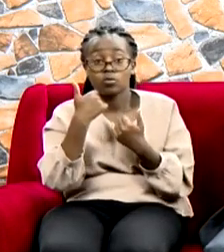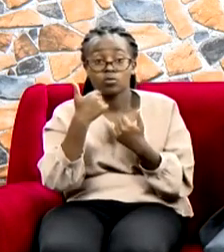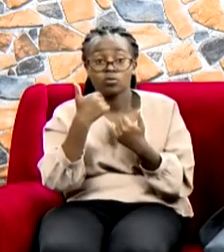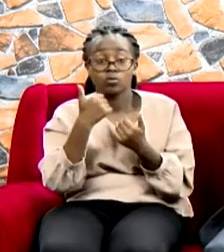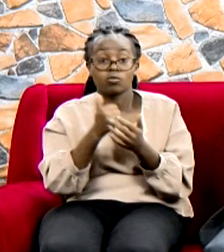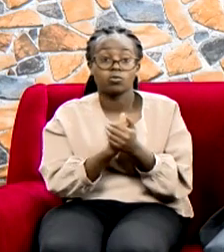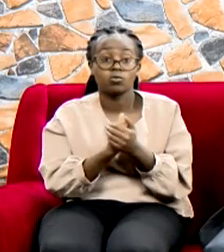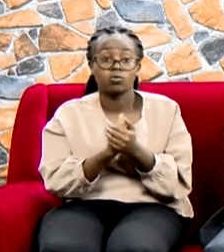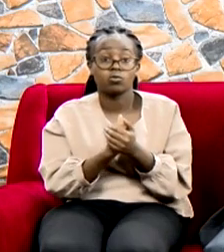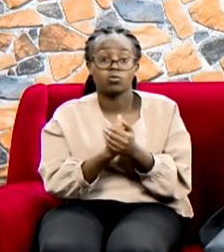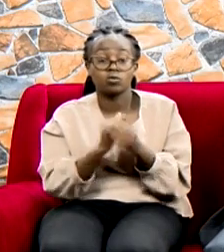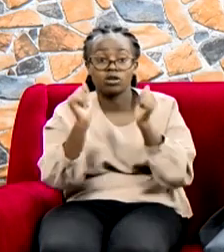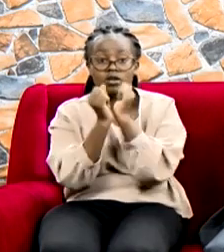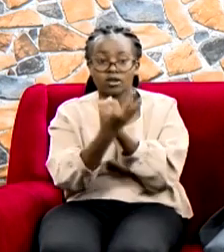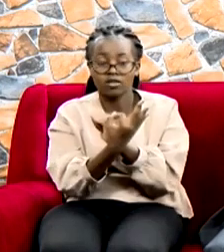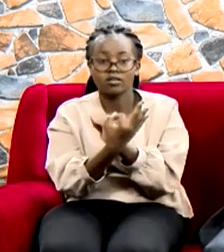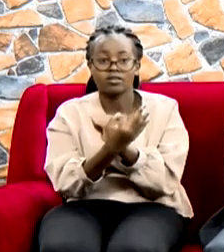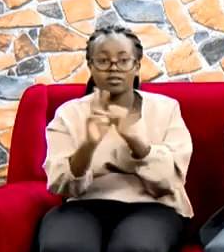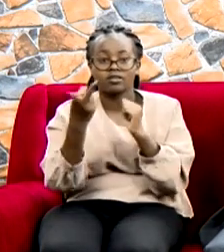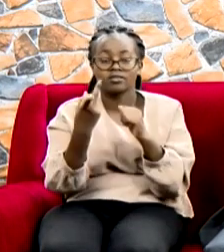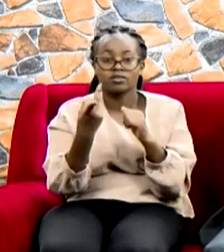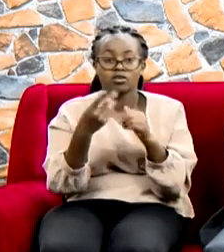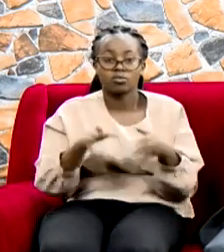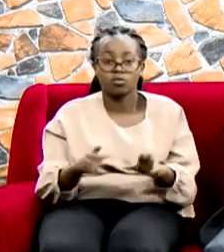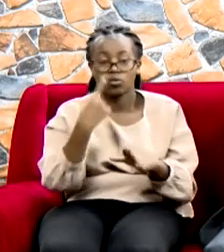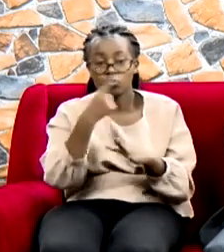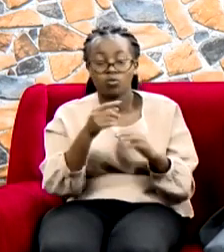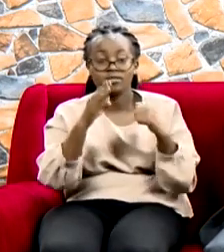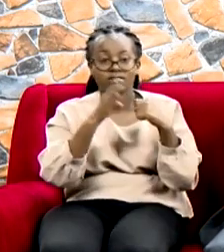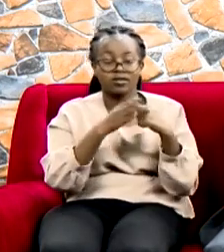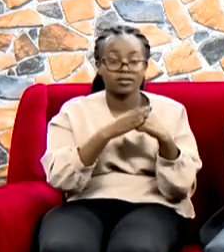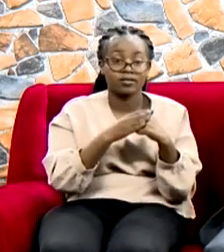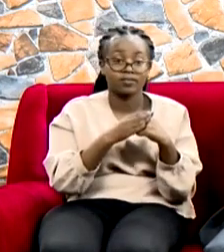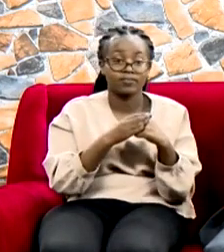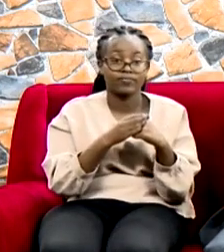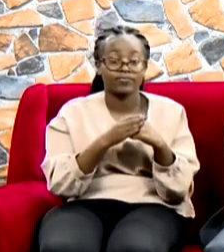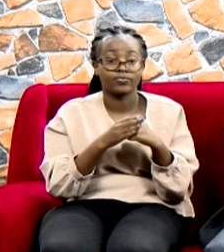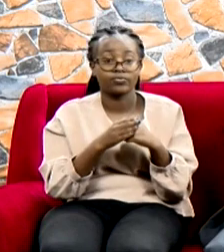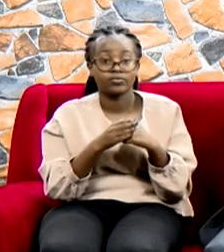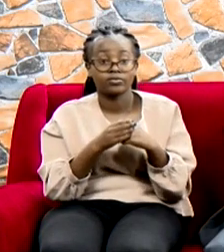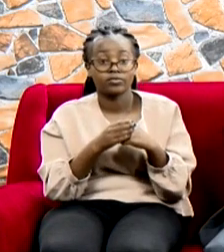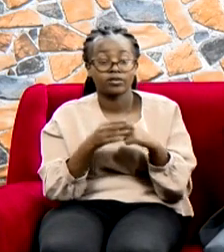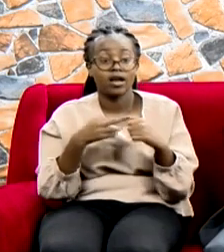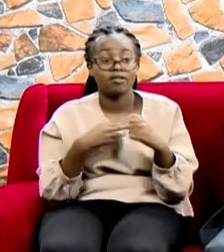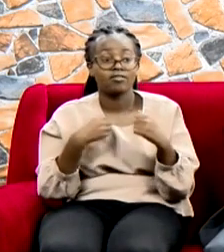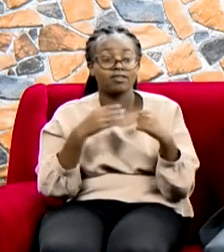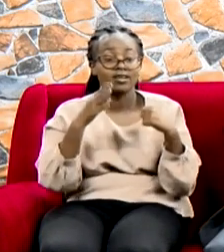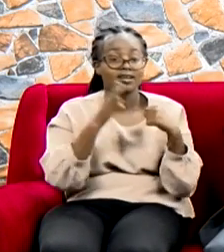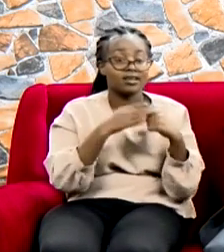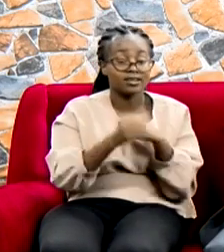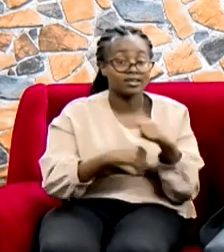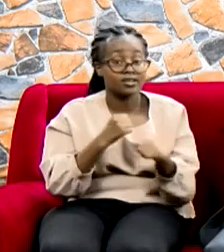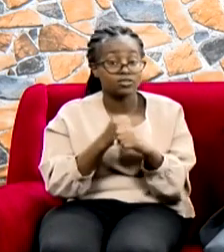my firstborn, who's turning 13. My secondborn, who's now turning 9. Imagine I've had 9 years of his